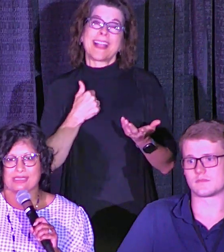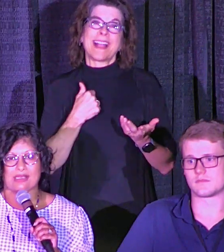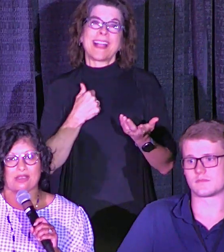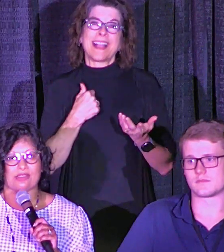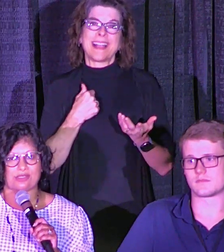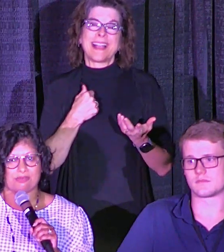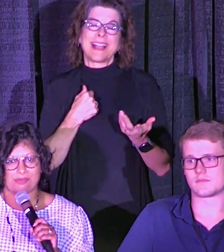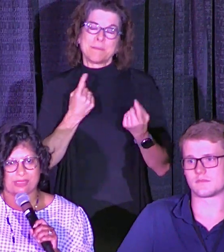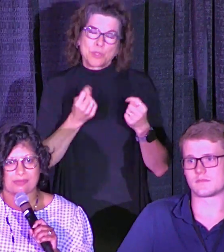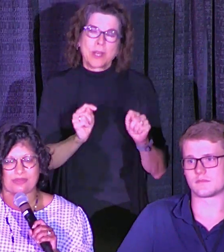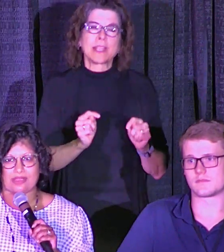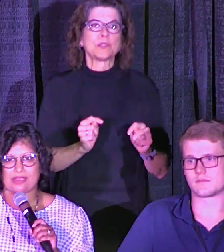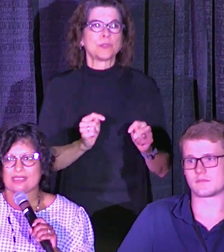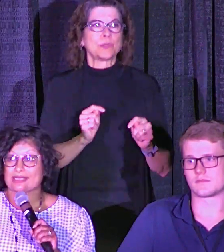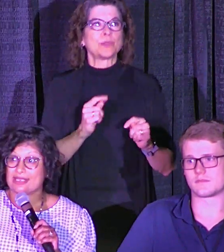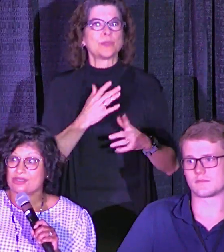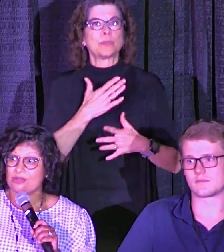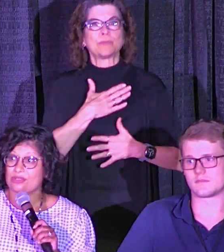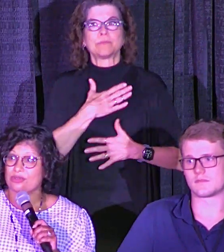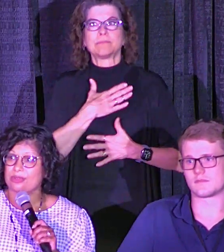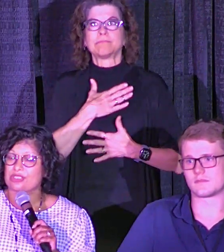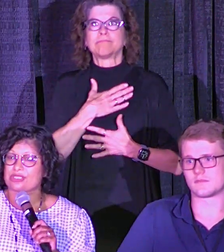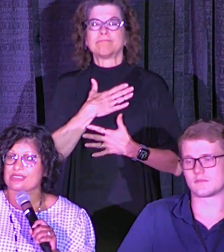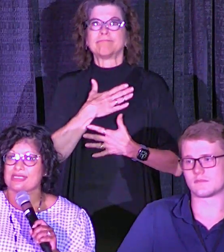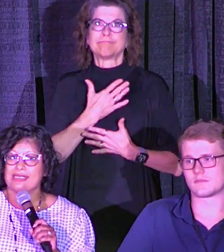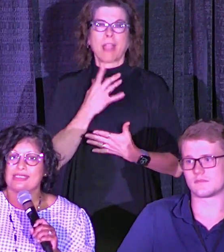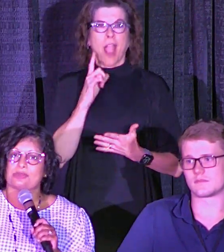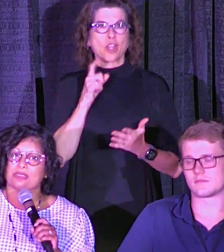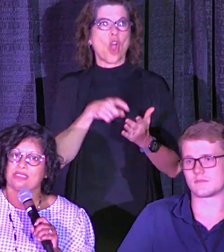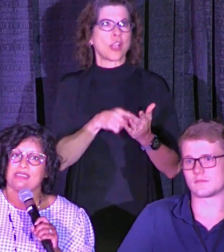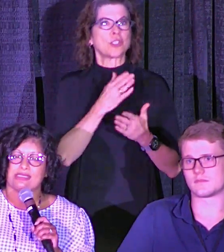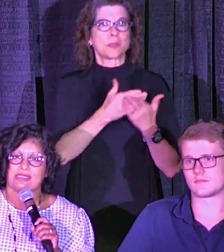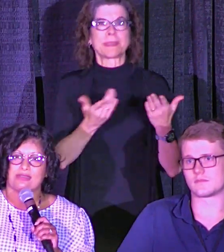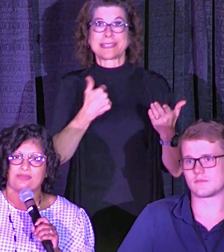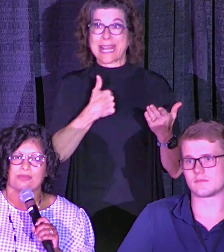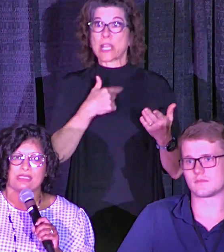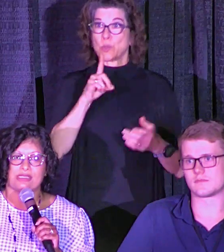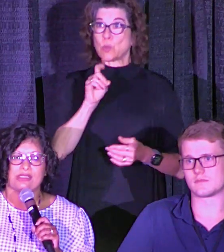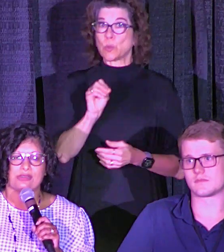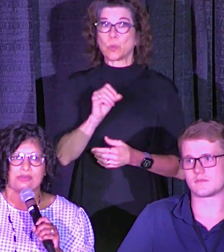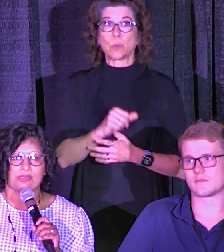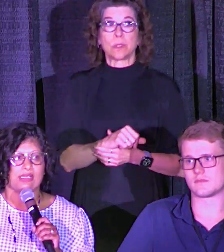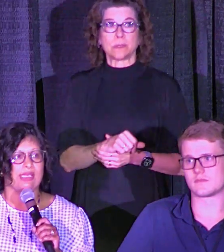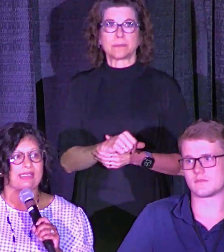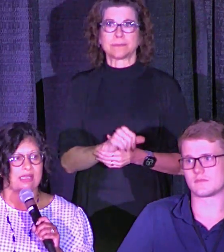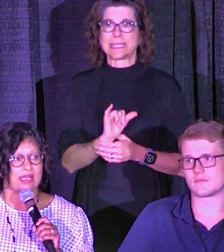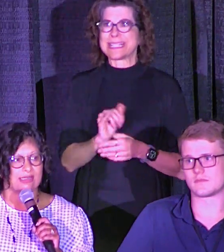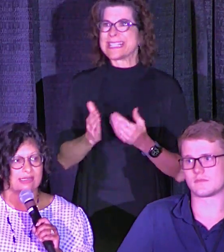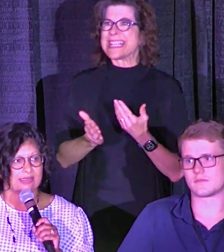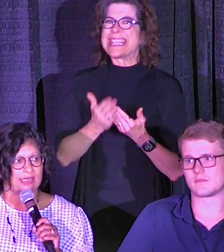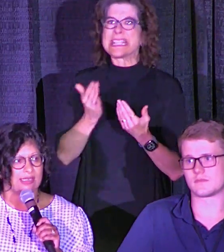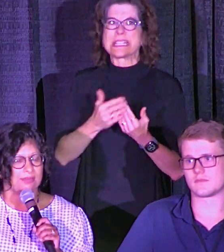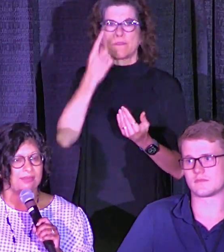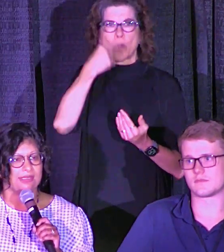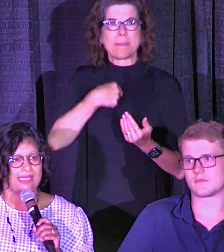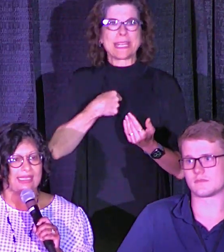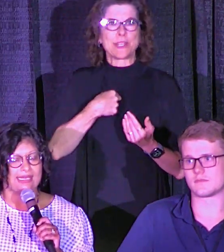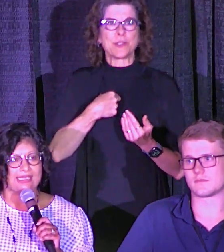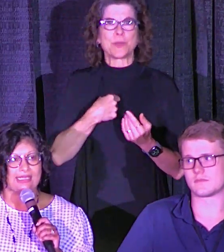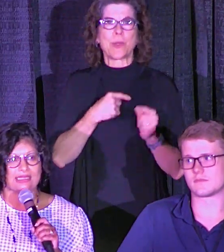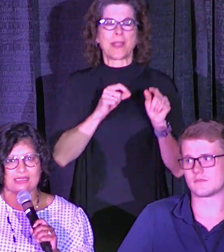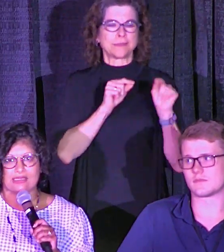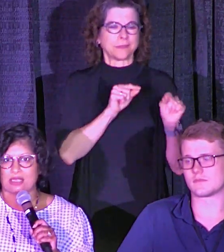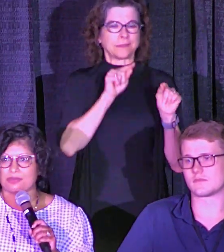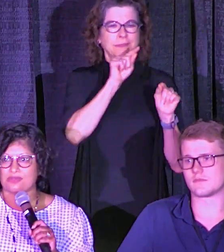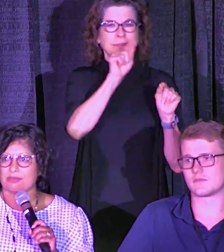trying to acknowledge some of the things that I do, which is it's really easy for me to connect dots. And